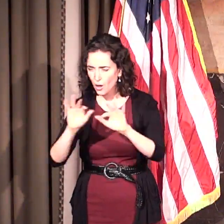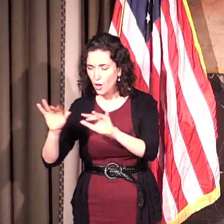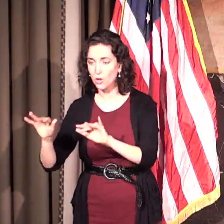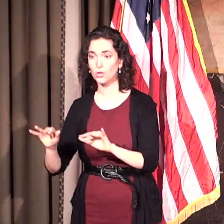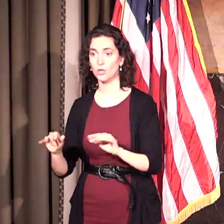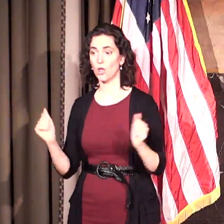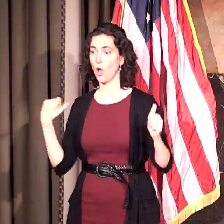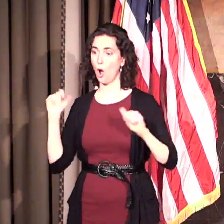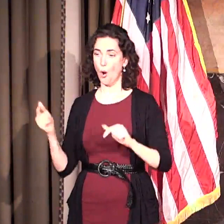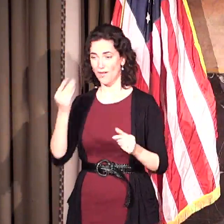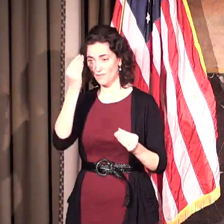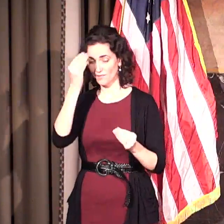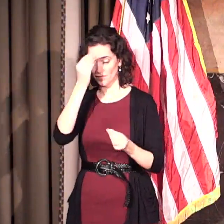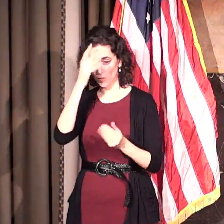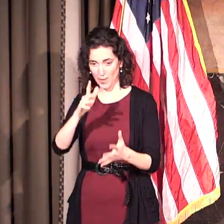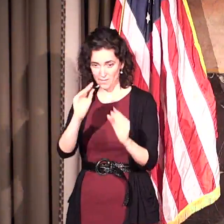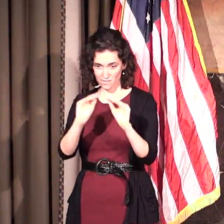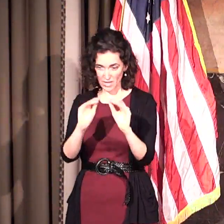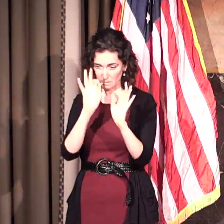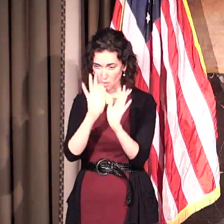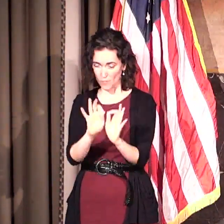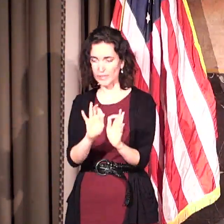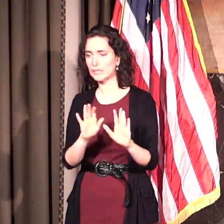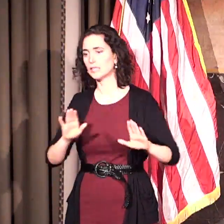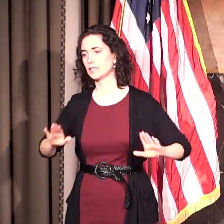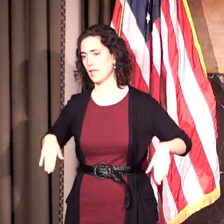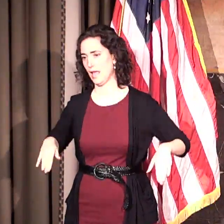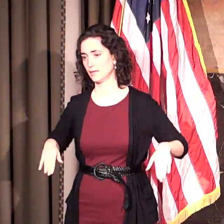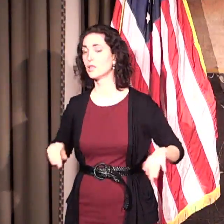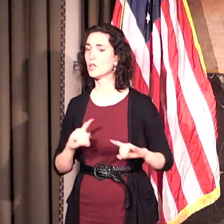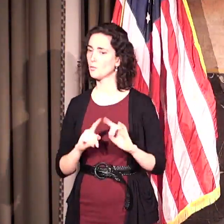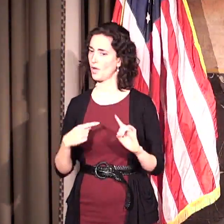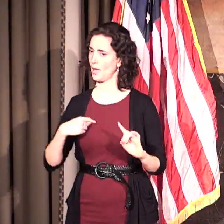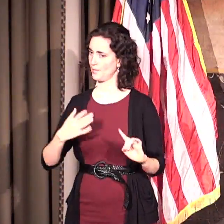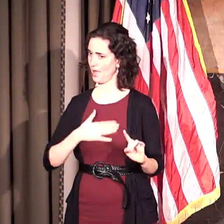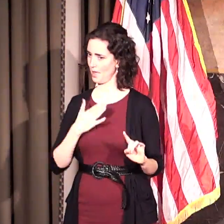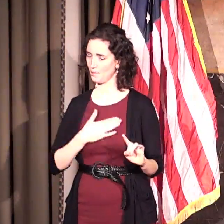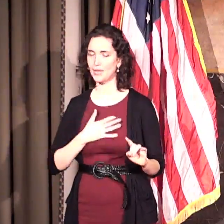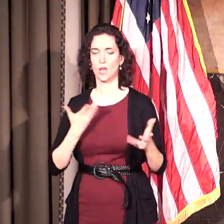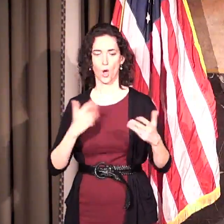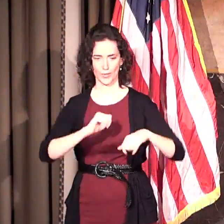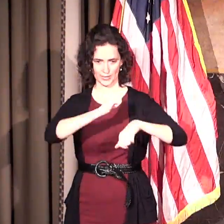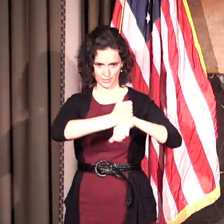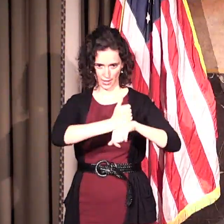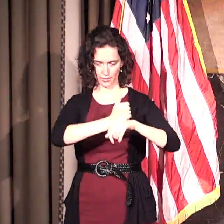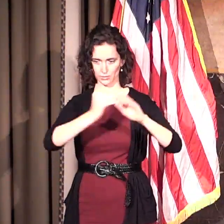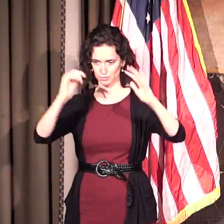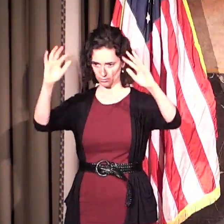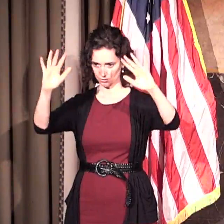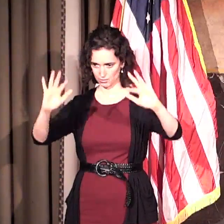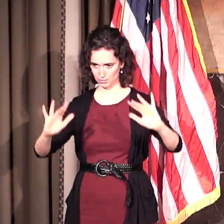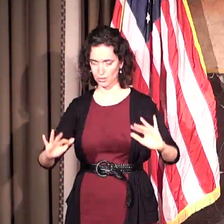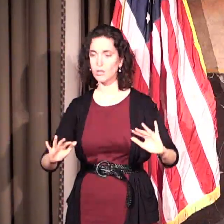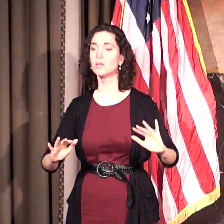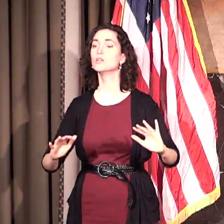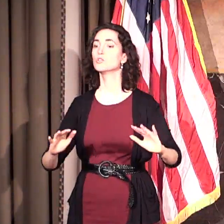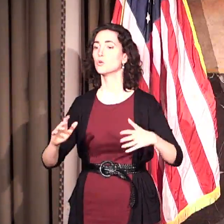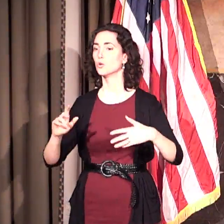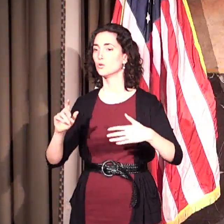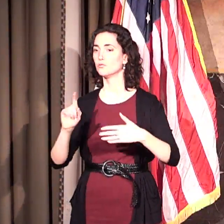have in place what is necessary to have this improve greatly over the